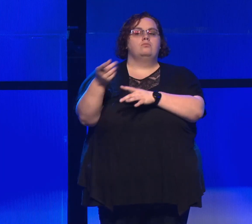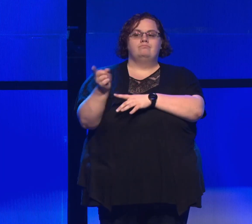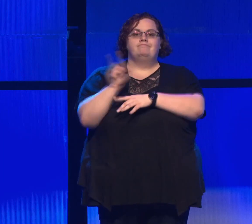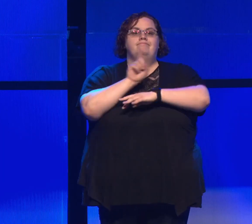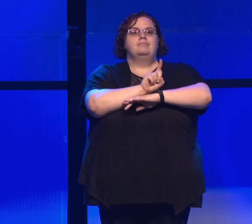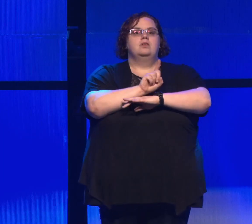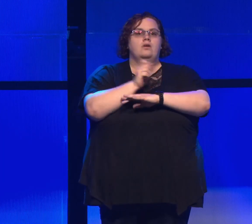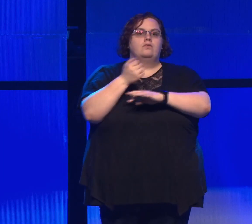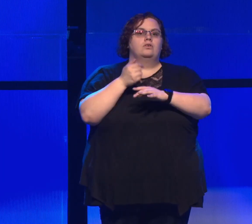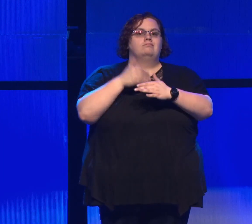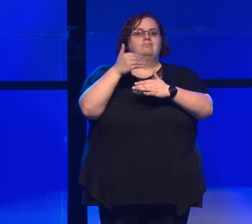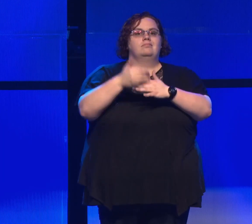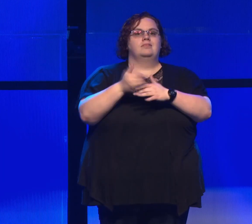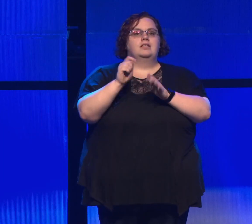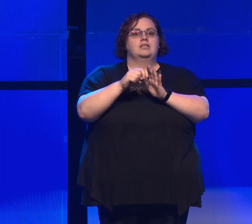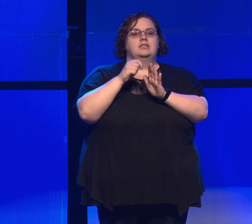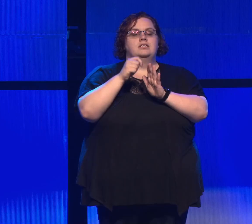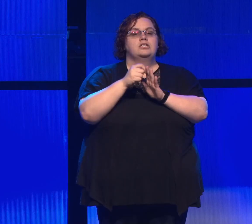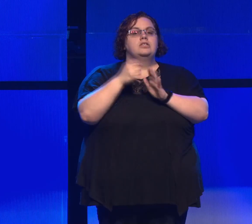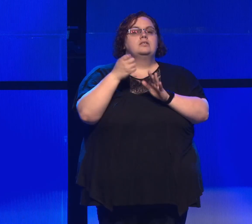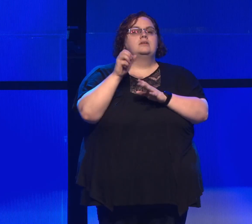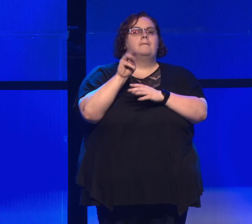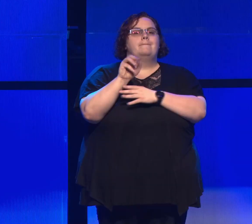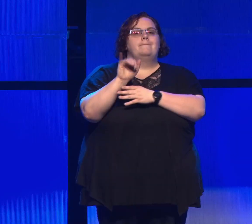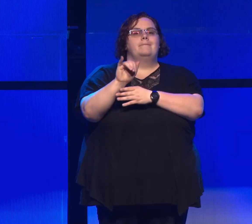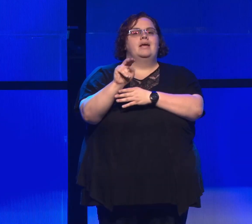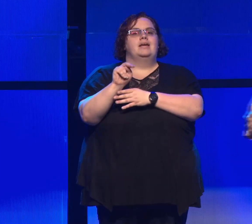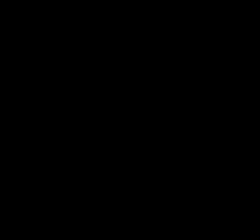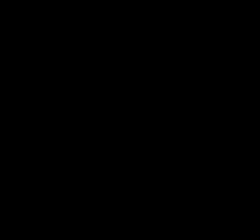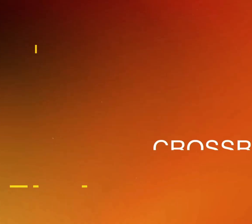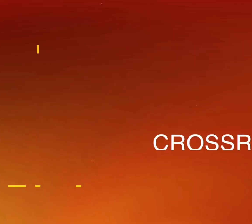the next installment of our teaching series, Mainsail.